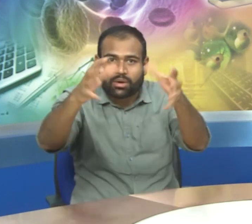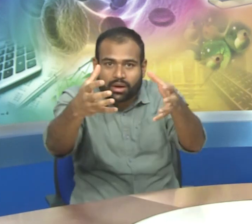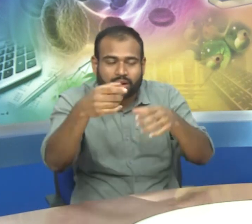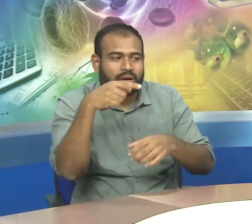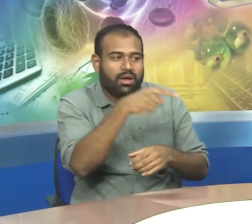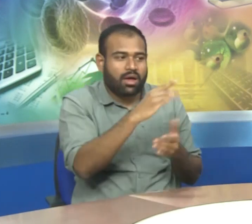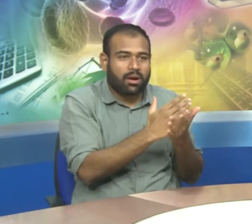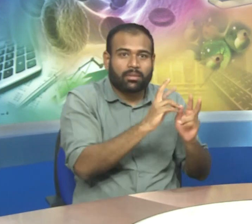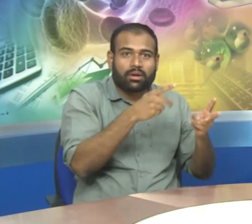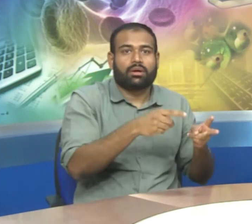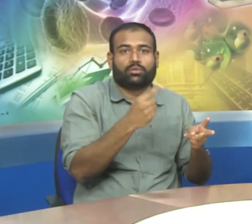users.